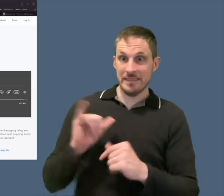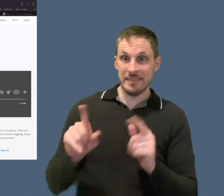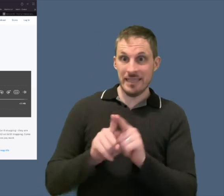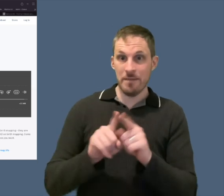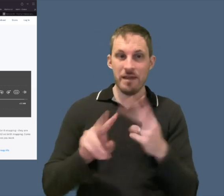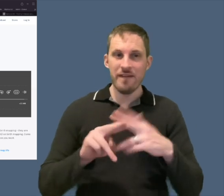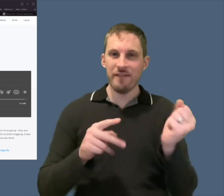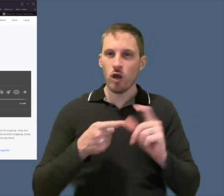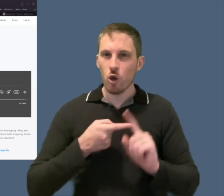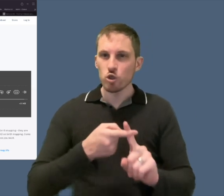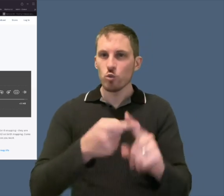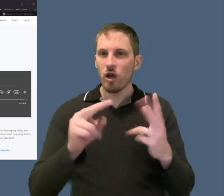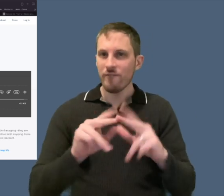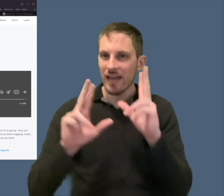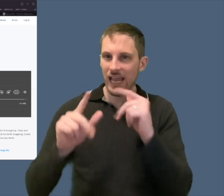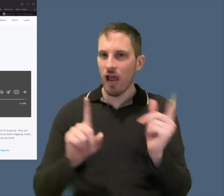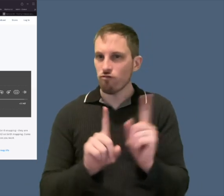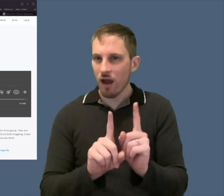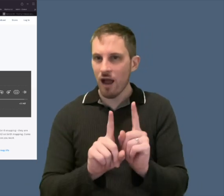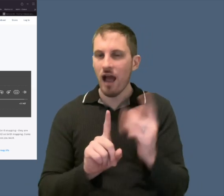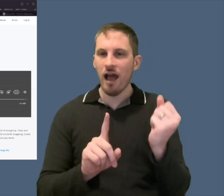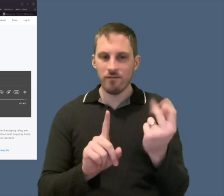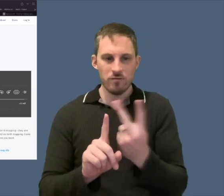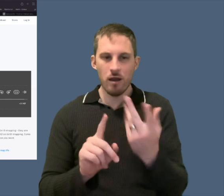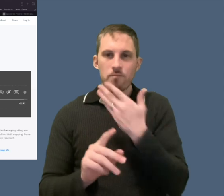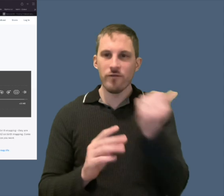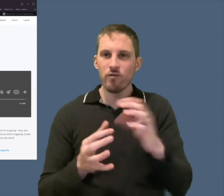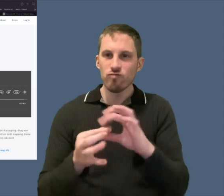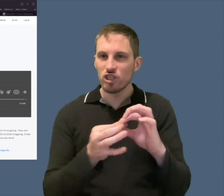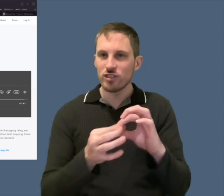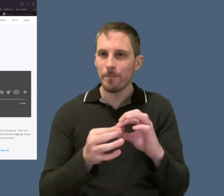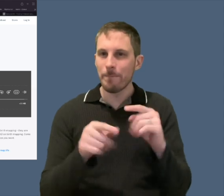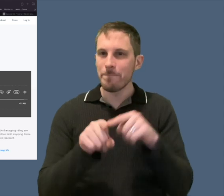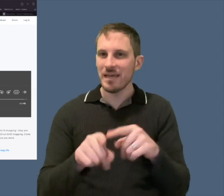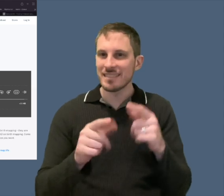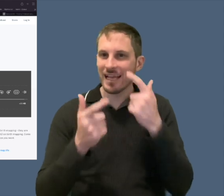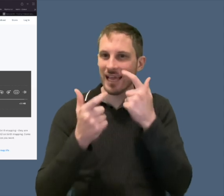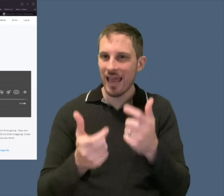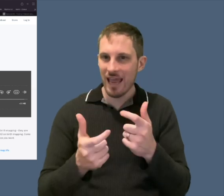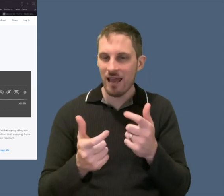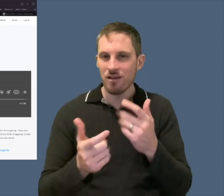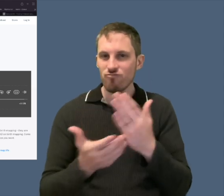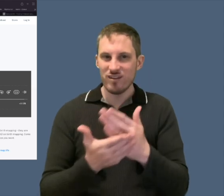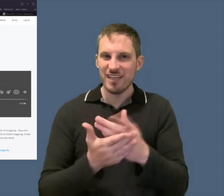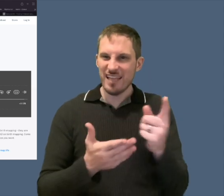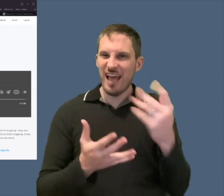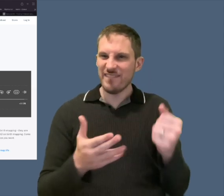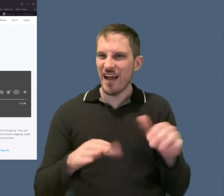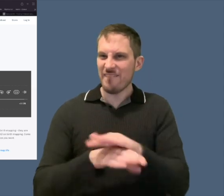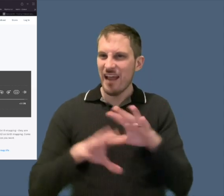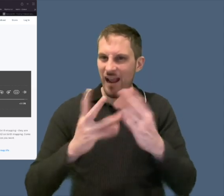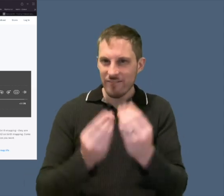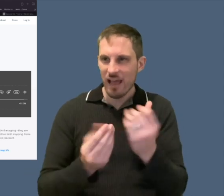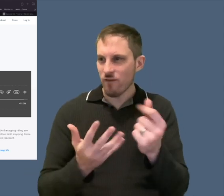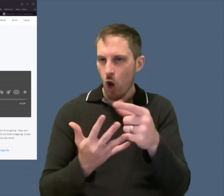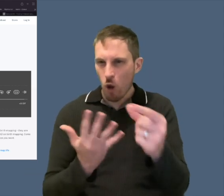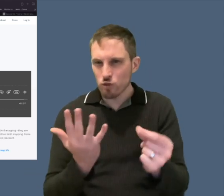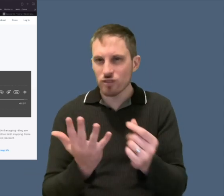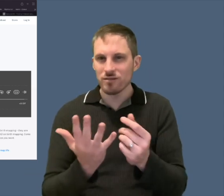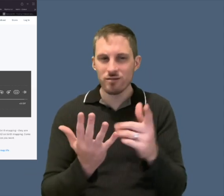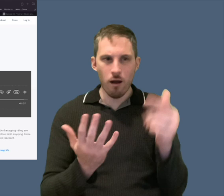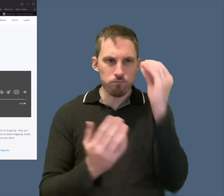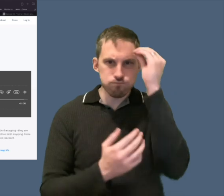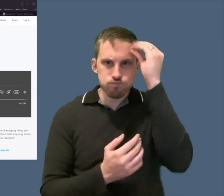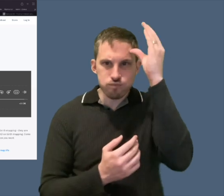of carer and you have that beautiful relationship-based care, you've covered everything. You've discussed it. You know it.